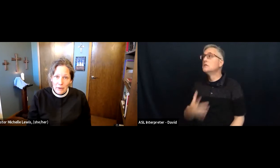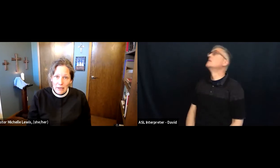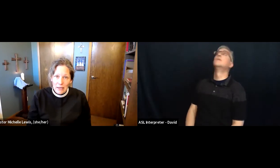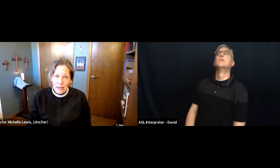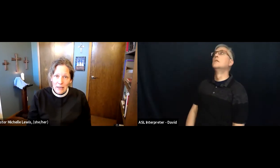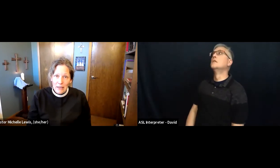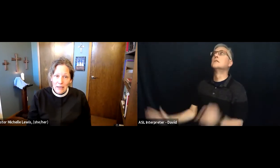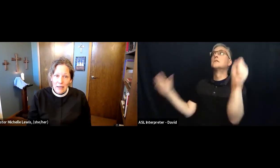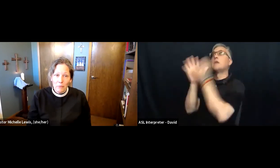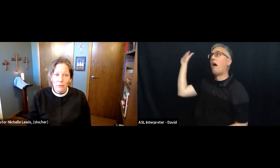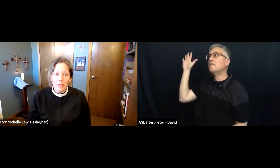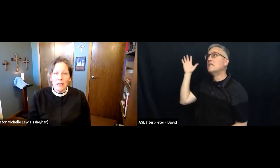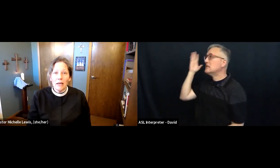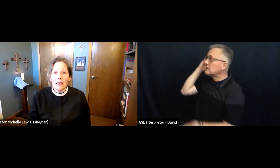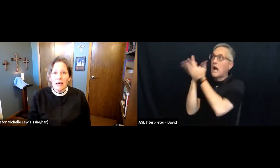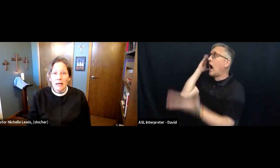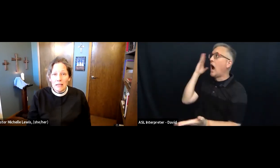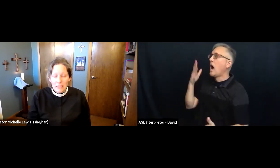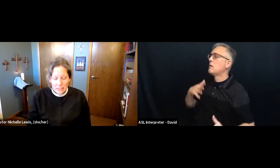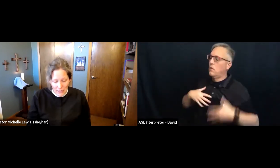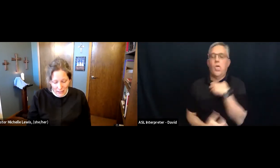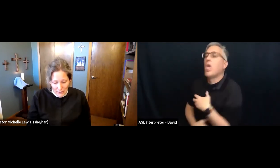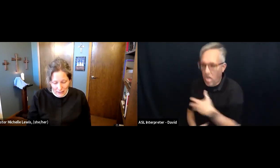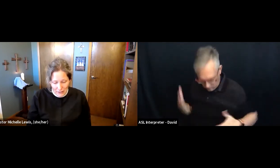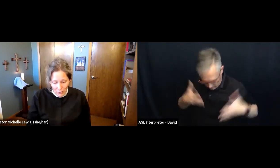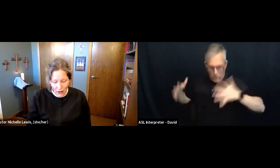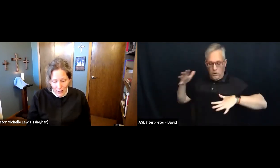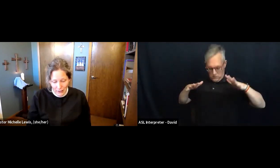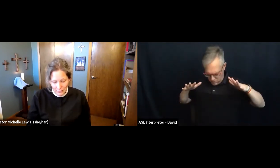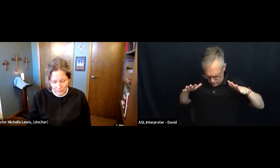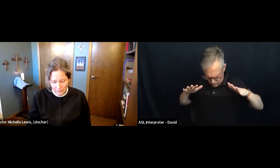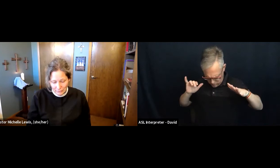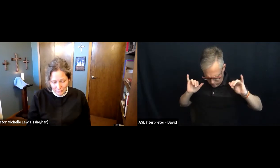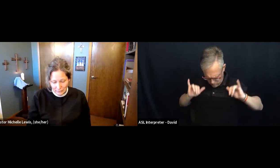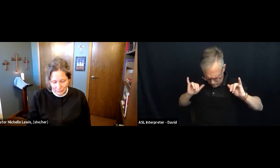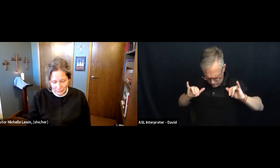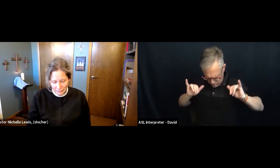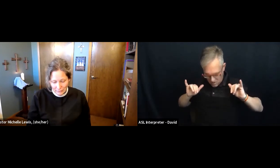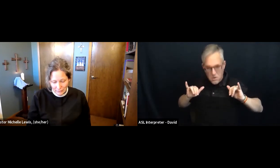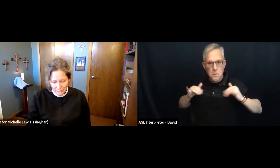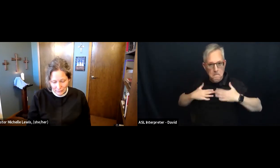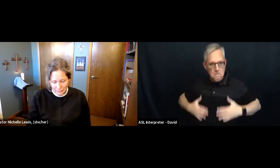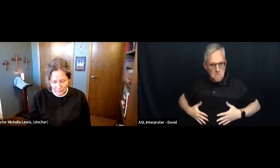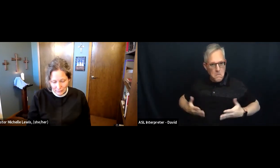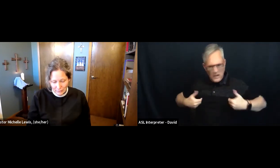Stop. And bring these things to God.